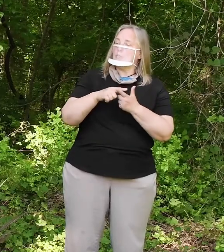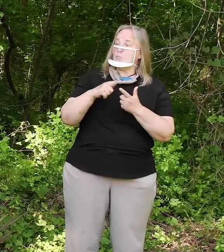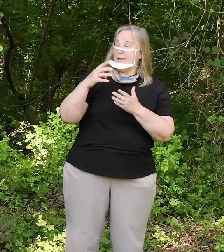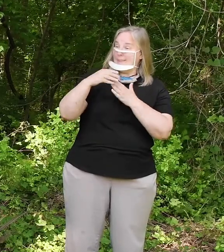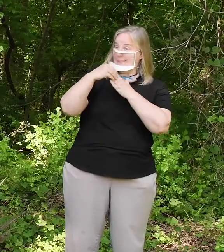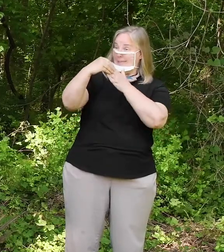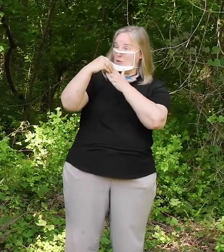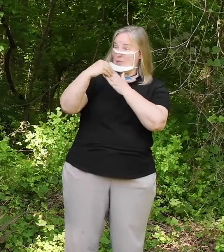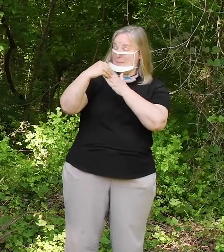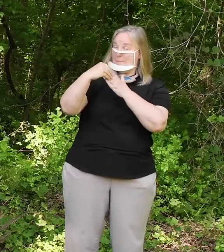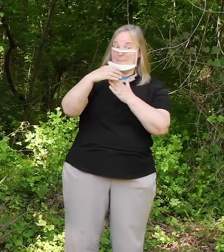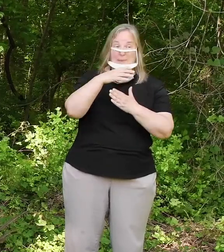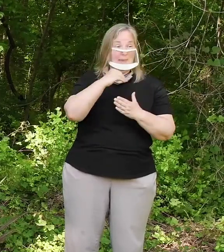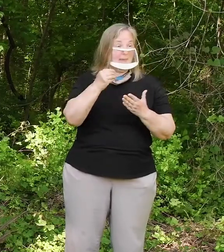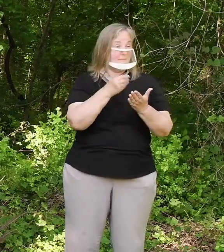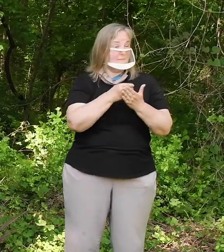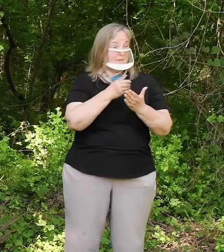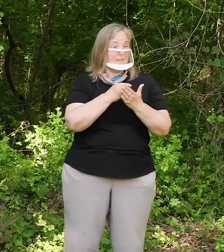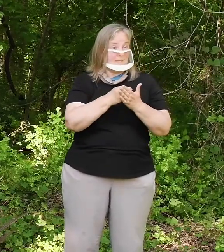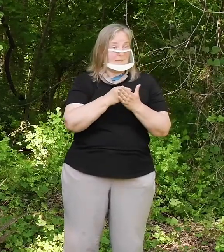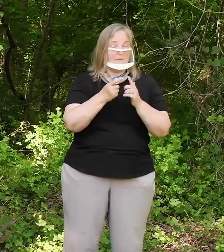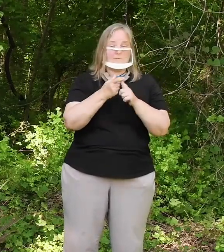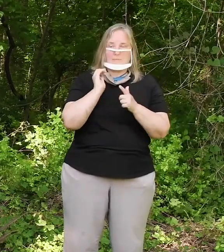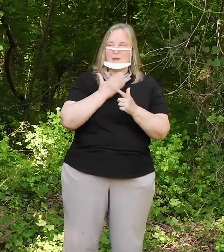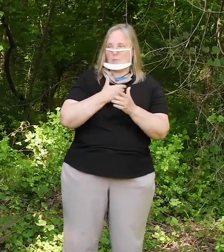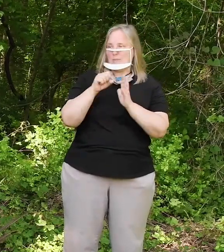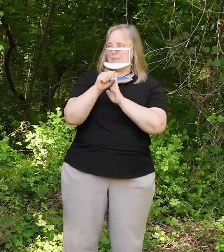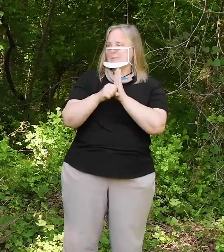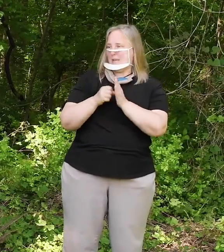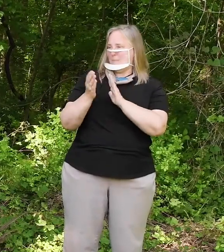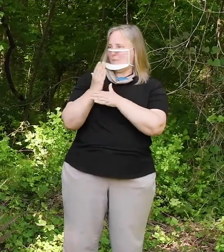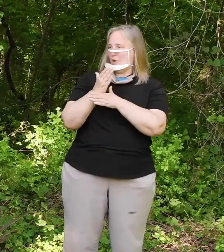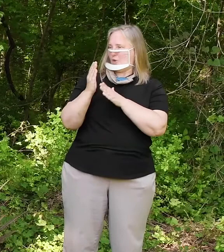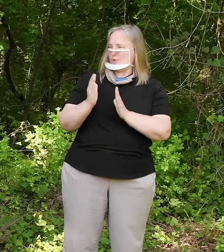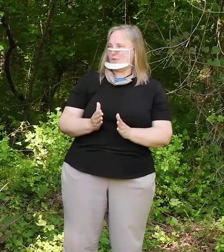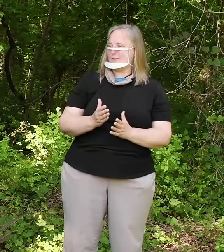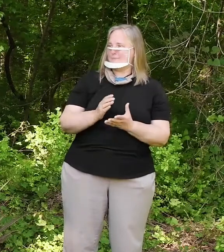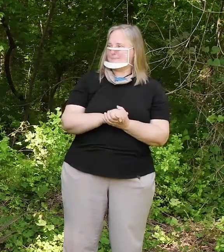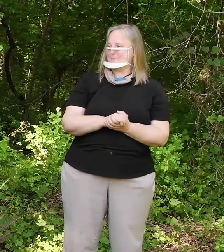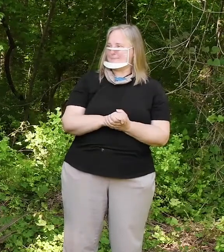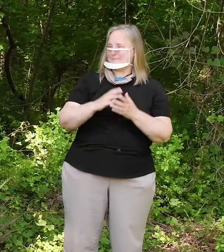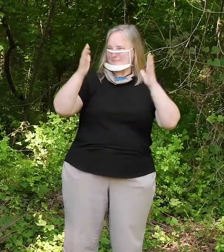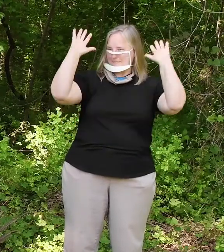leadership and the funding of our state partners.